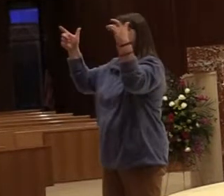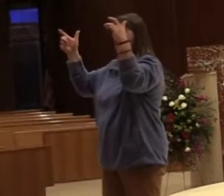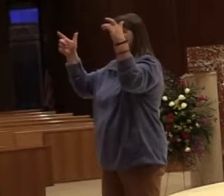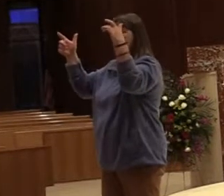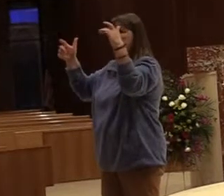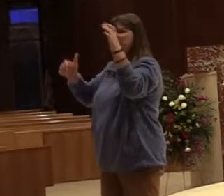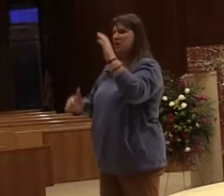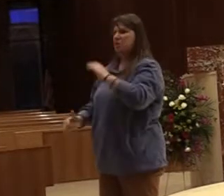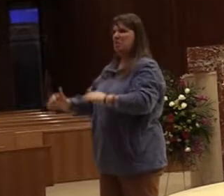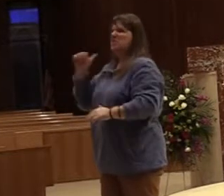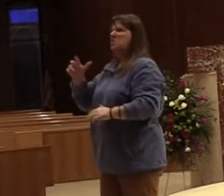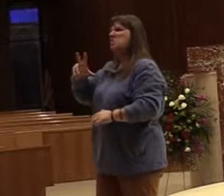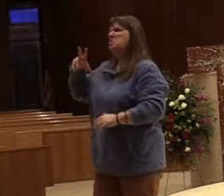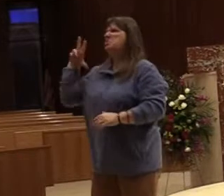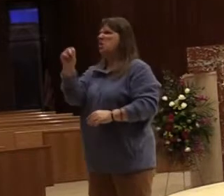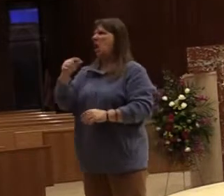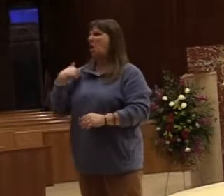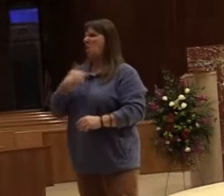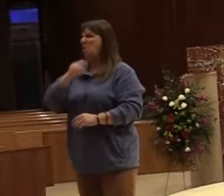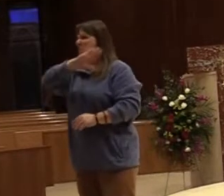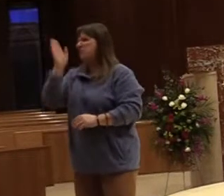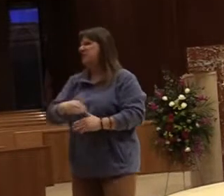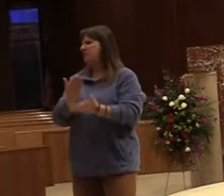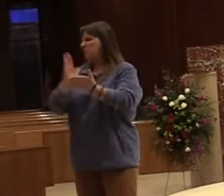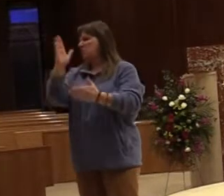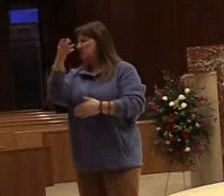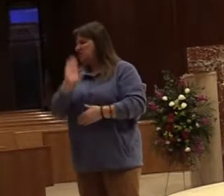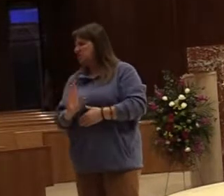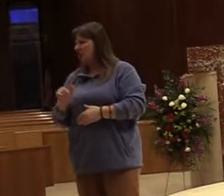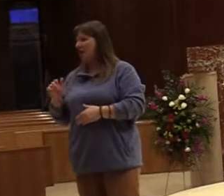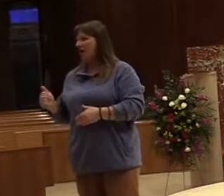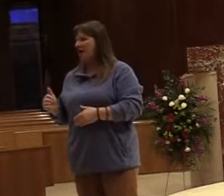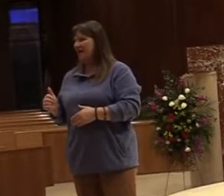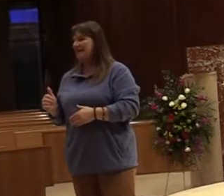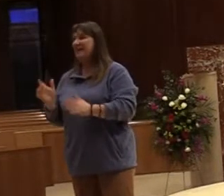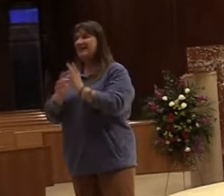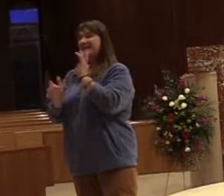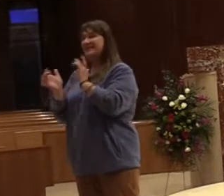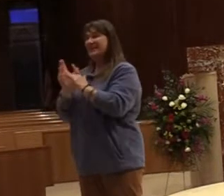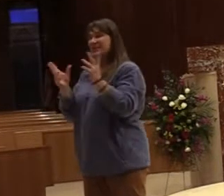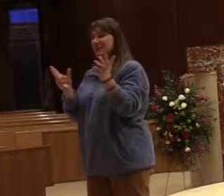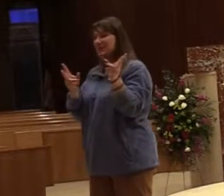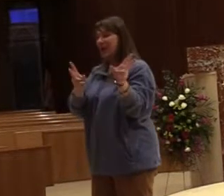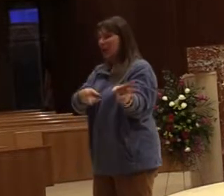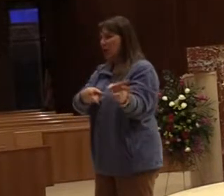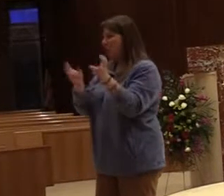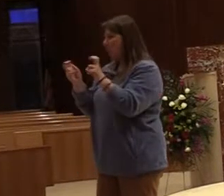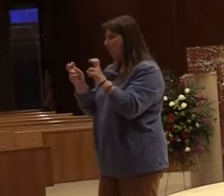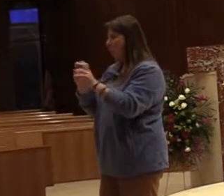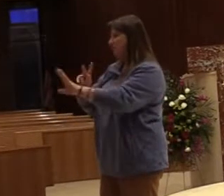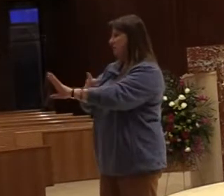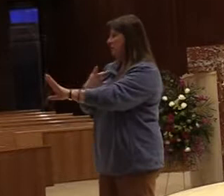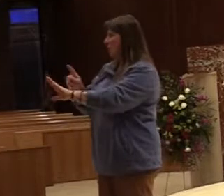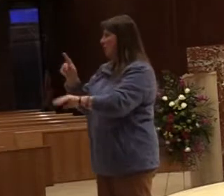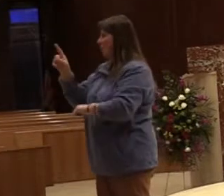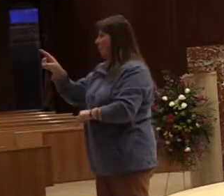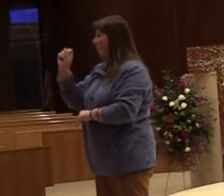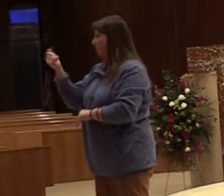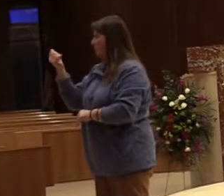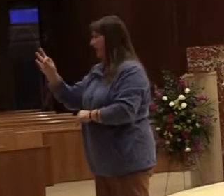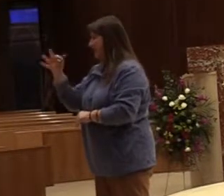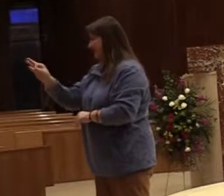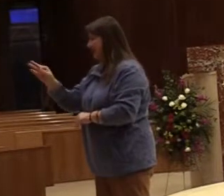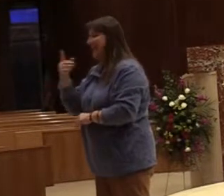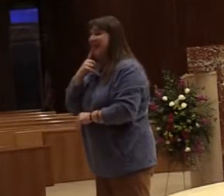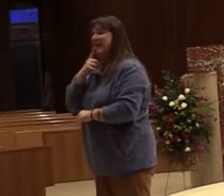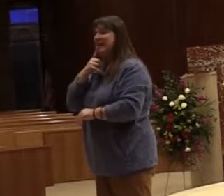never be us. Jesus then quoted Psalm 118 when he says, "The stone which the builders